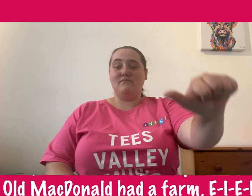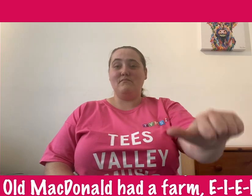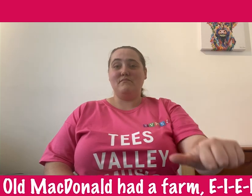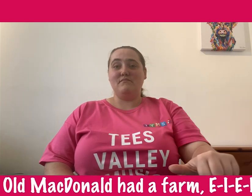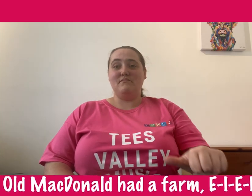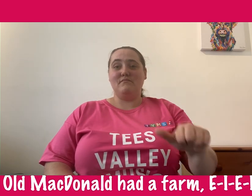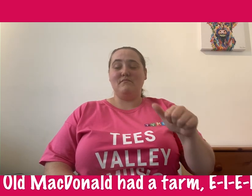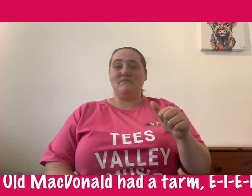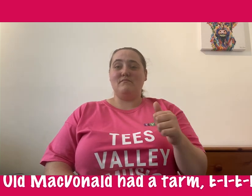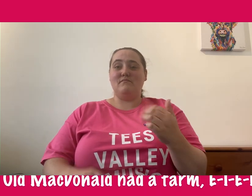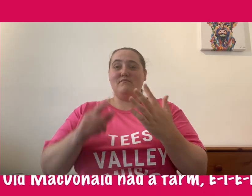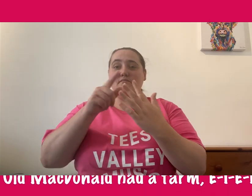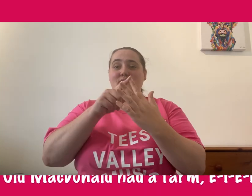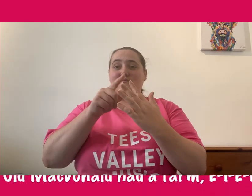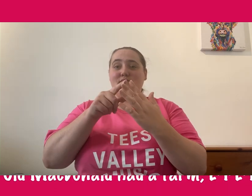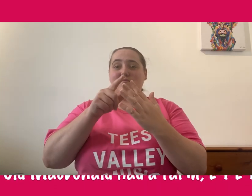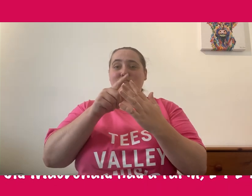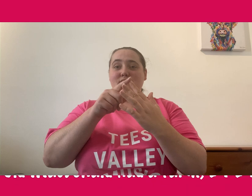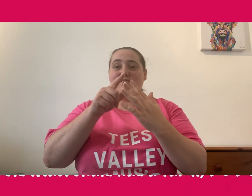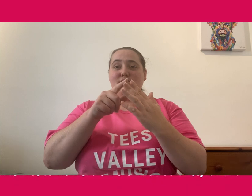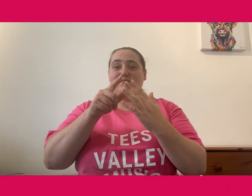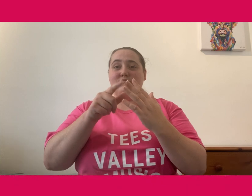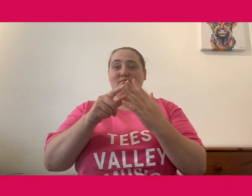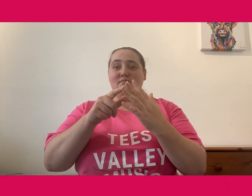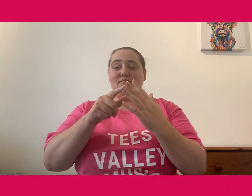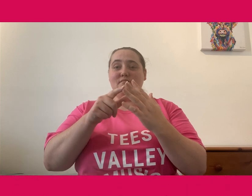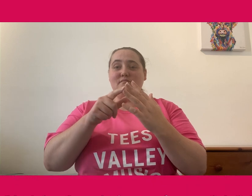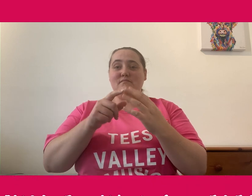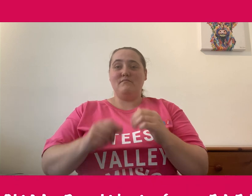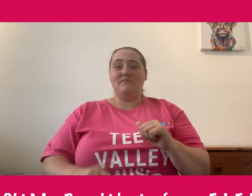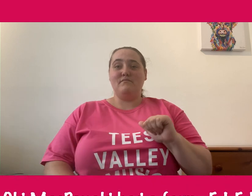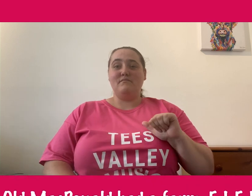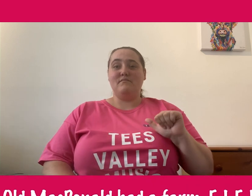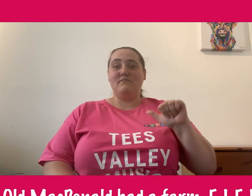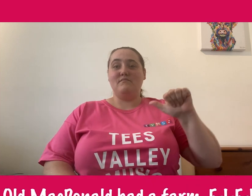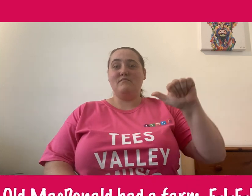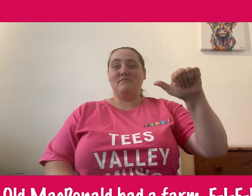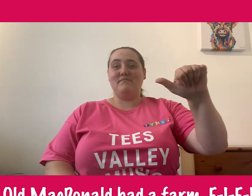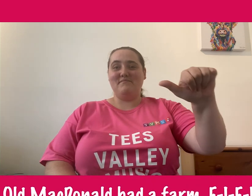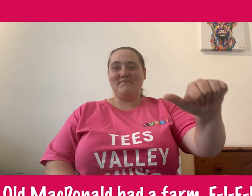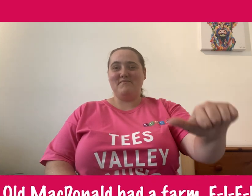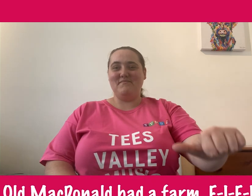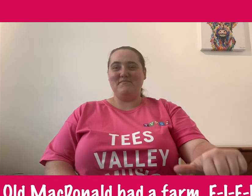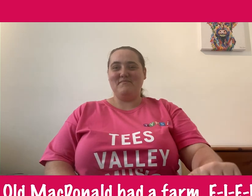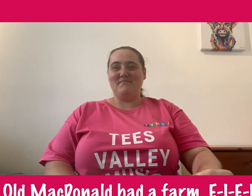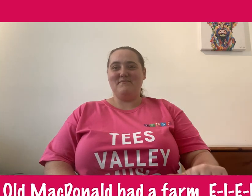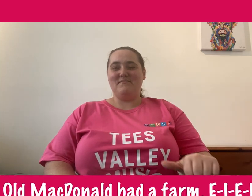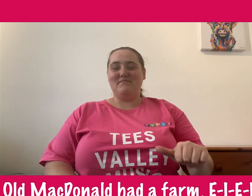MacDonald had a farm, E-I-E-I-O. Old MacDonald had a